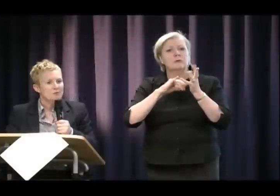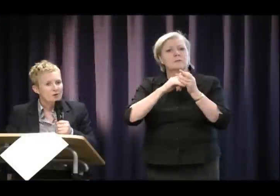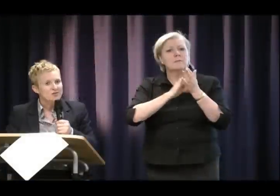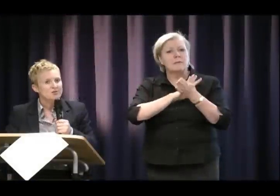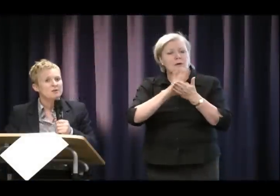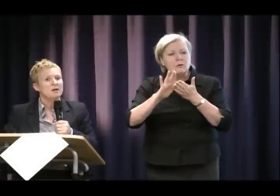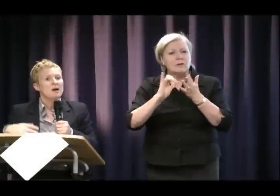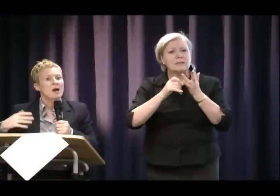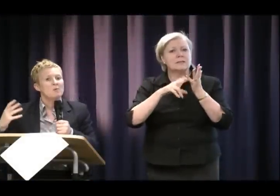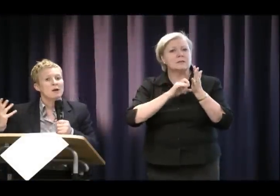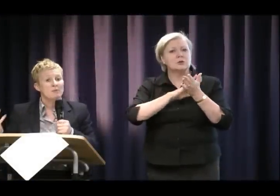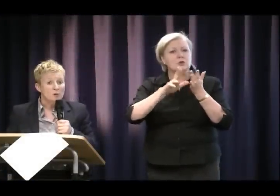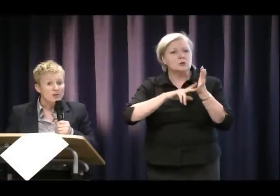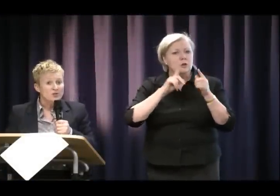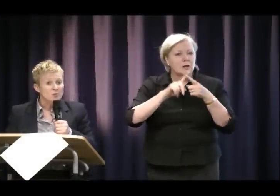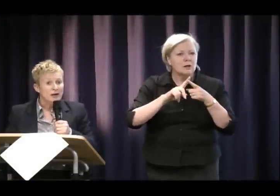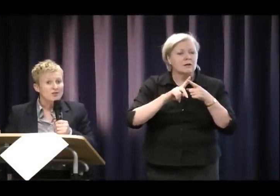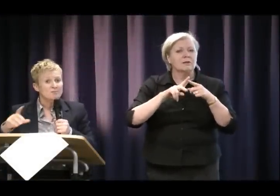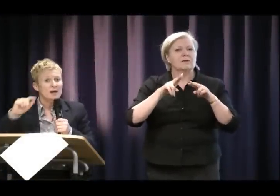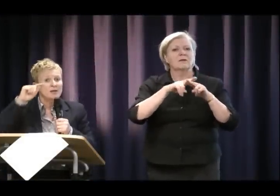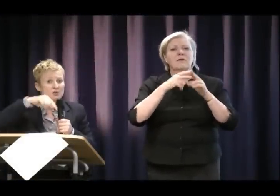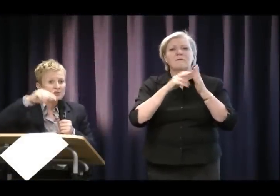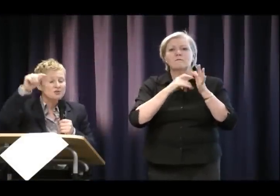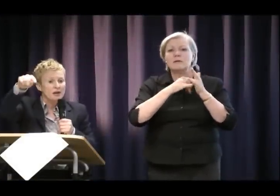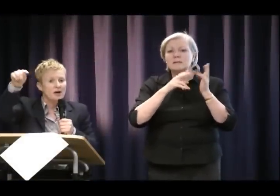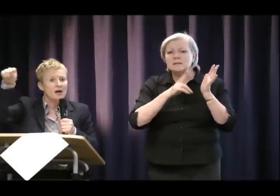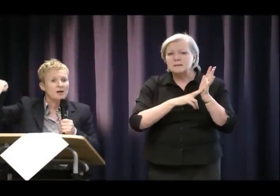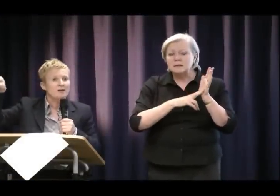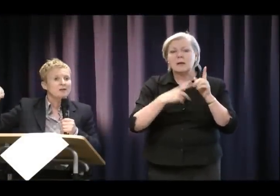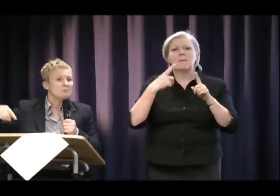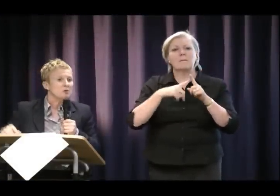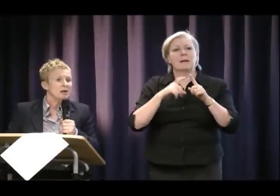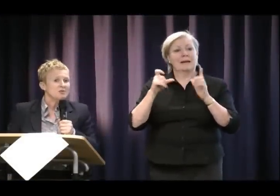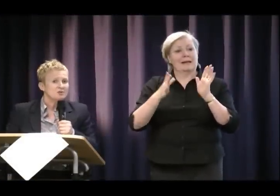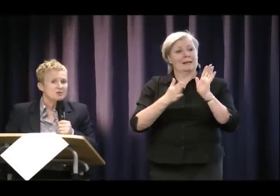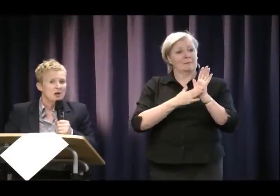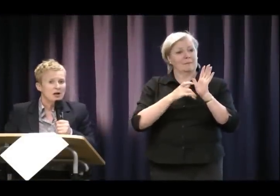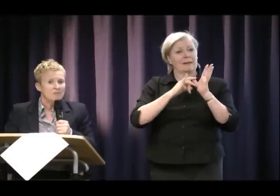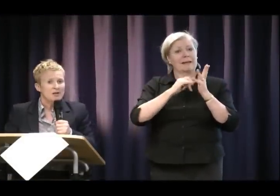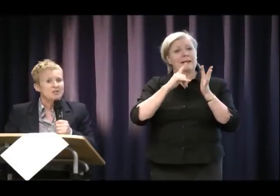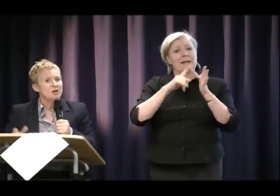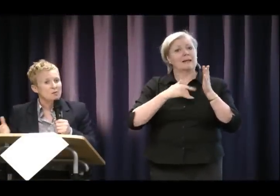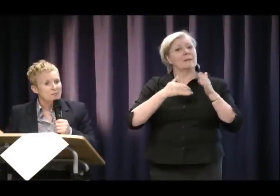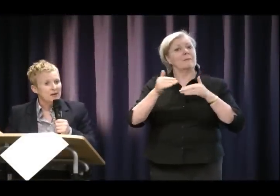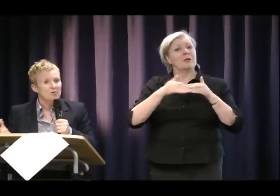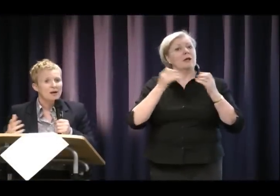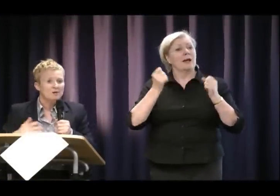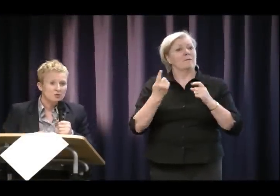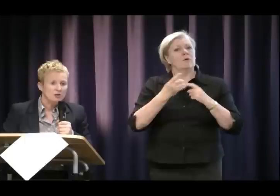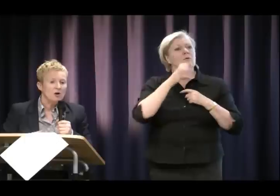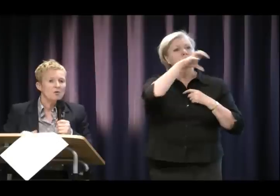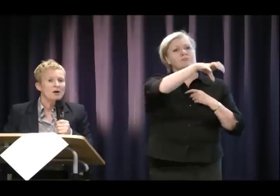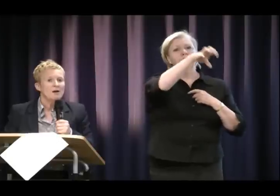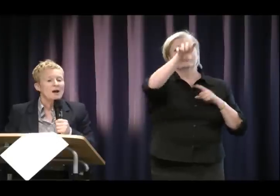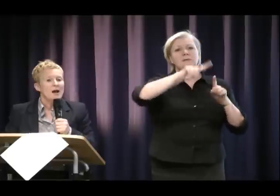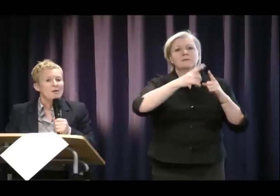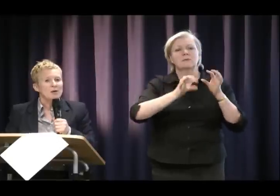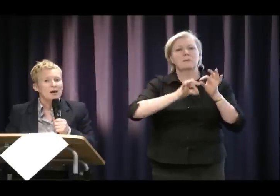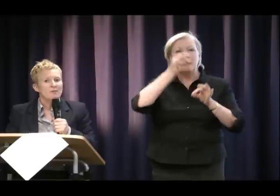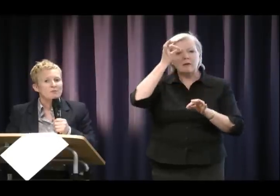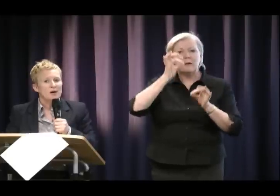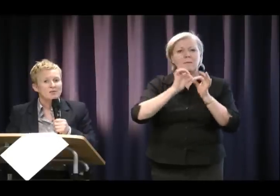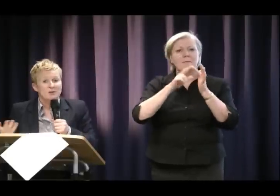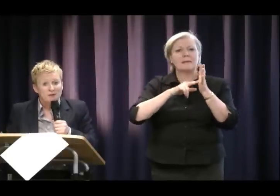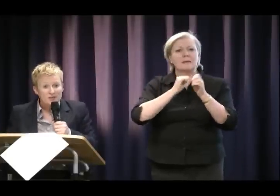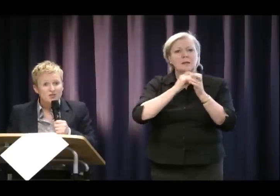Sunshine and Frankston, and we have regional case managers that are in places like Bendigo and Ballarat and Geelong, and